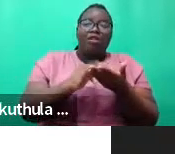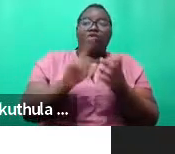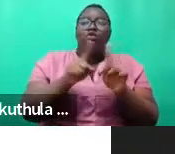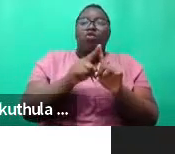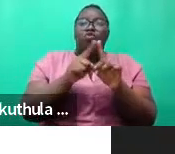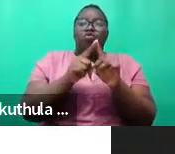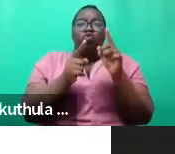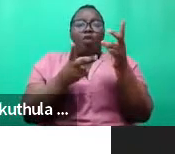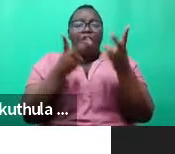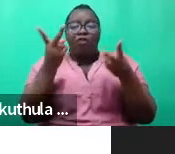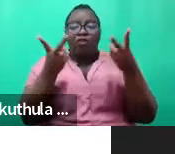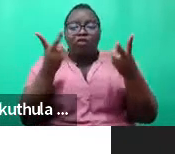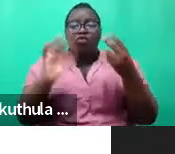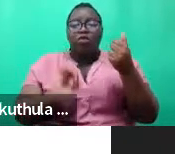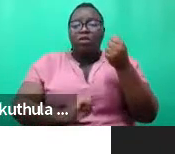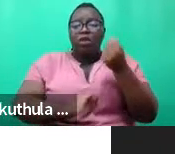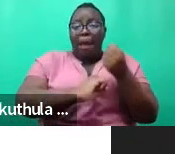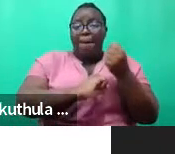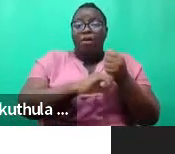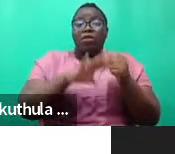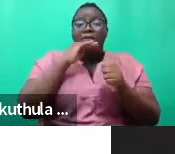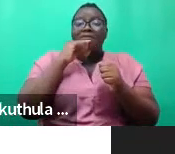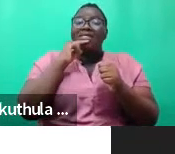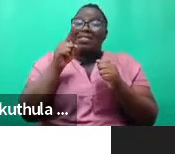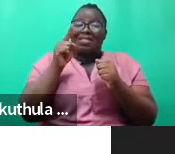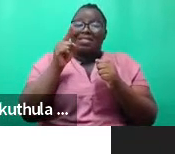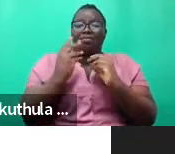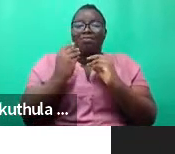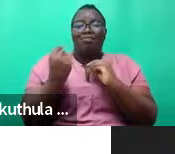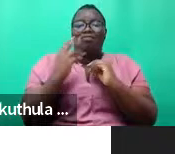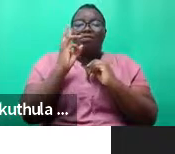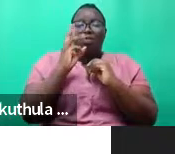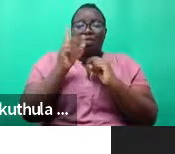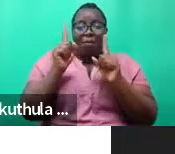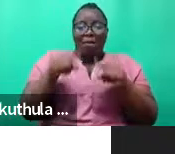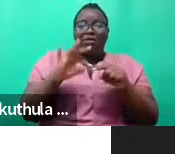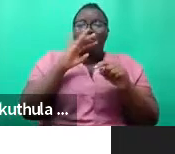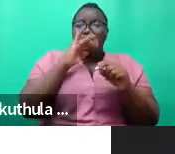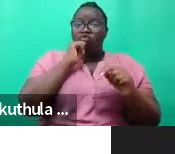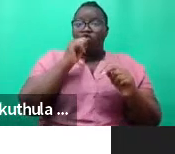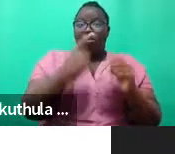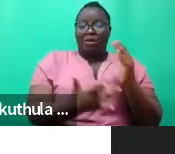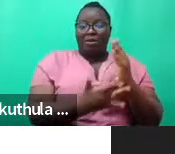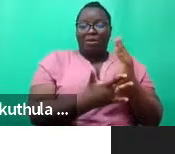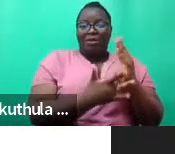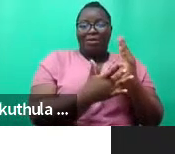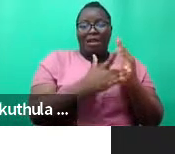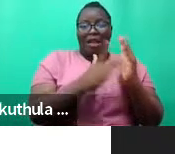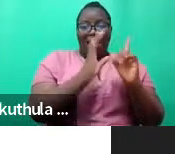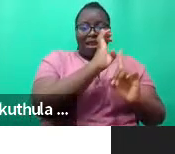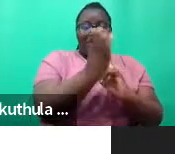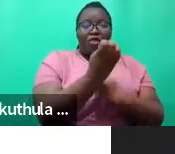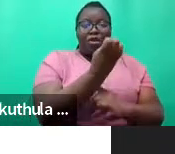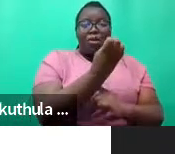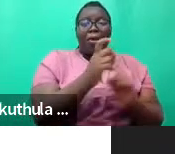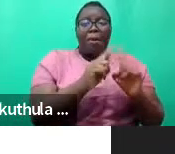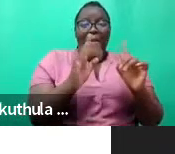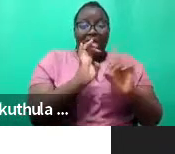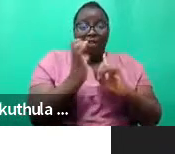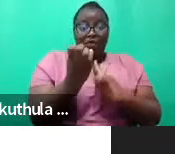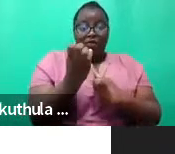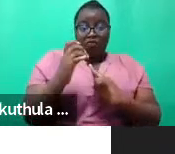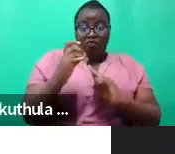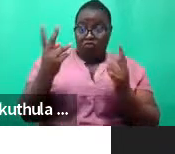stimulation, all of those things need to be addressed, not just in the digital environment, but also in environmental spaces on